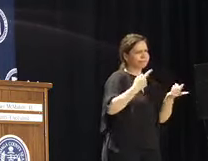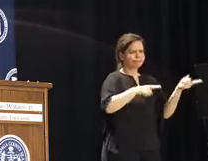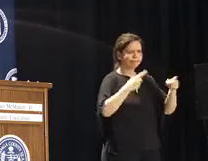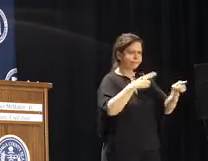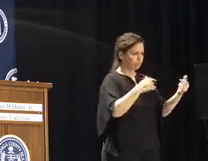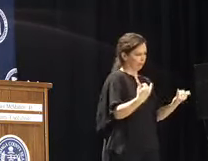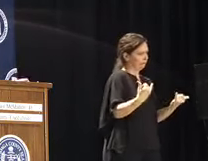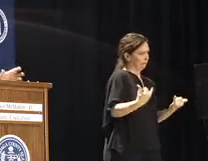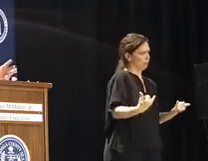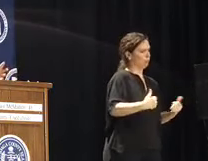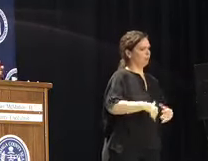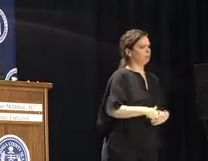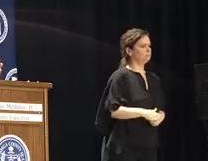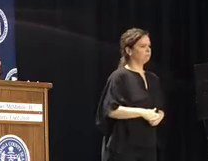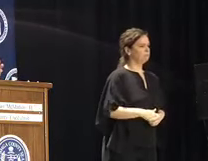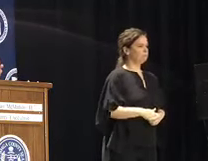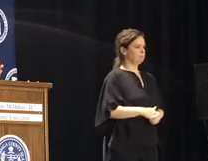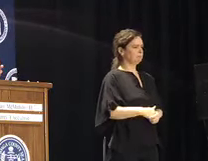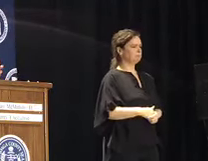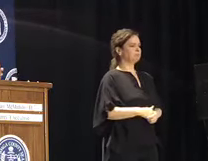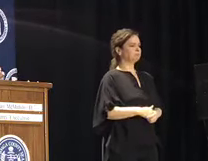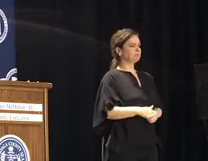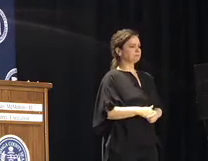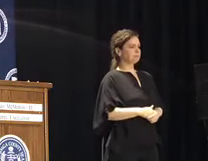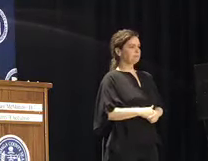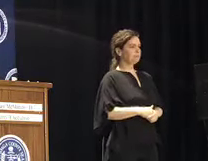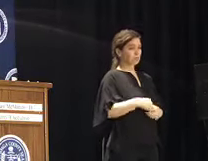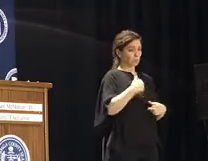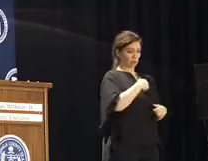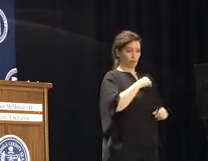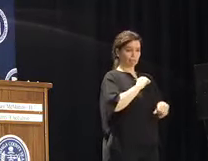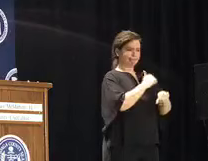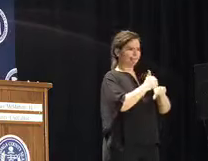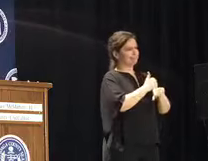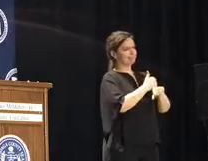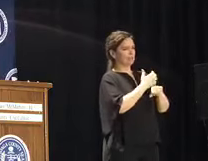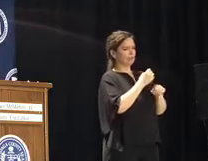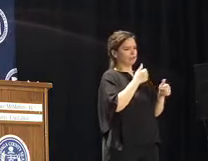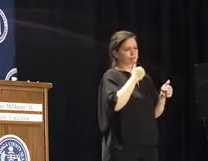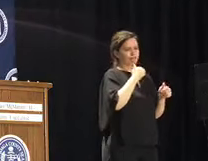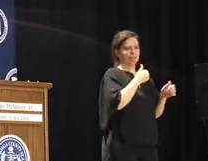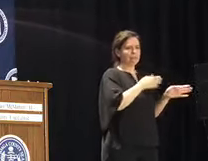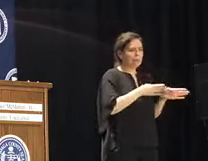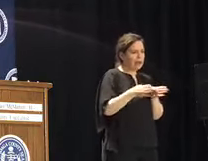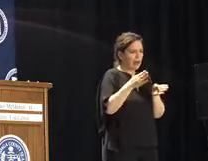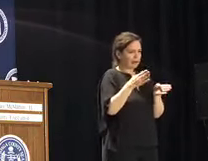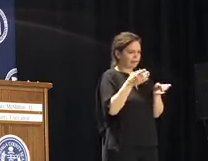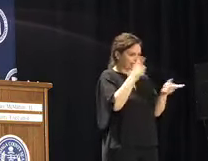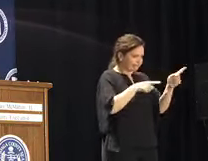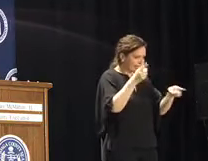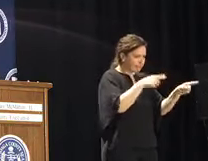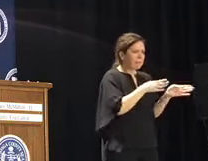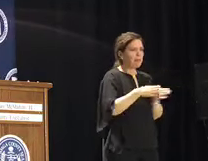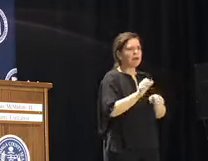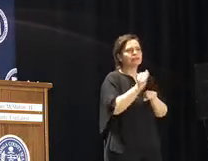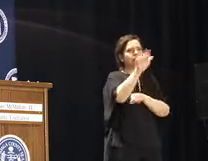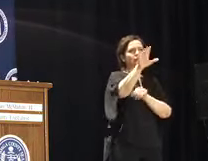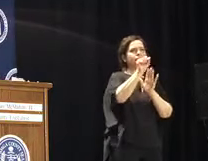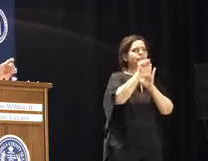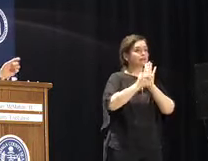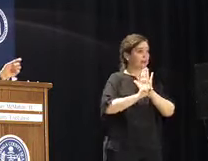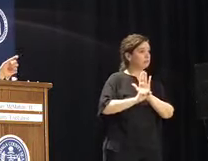state, we've been able to assess what those plans look like and really start to finalize what our surge site will be.